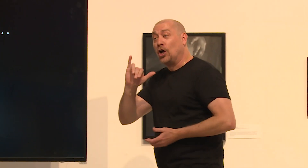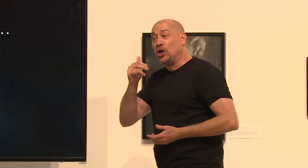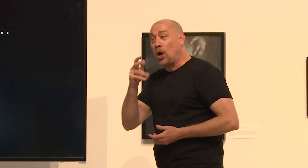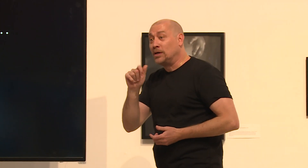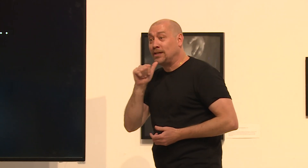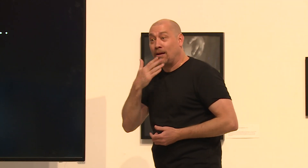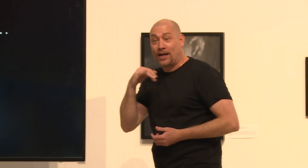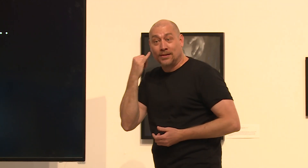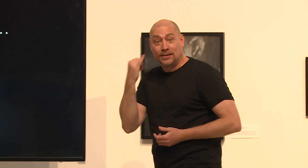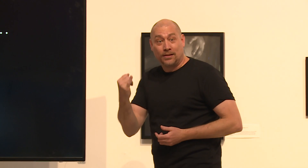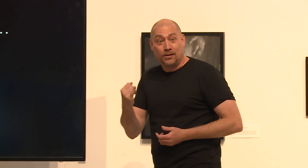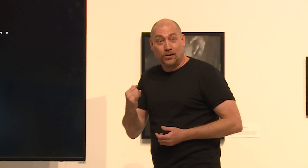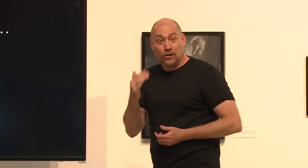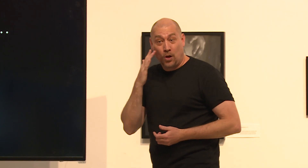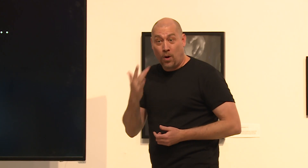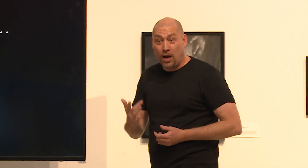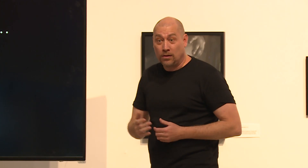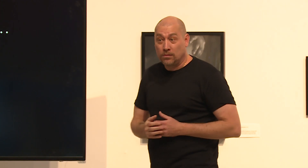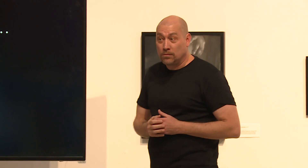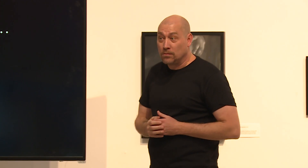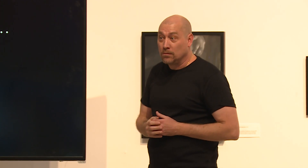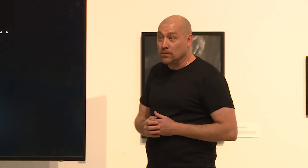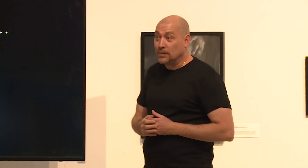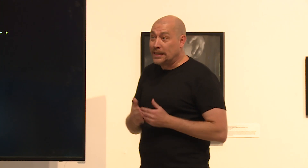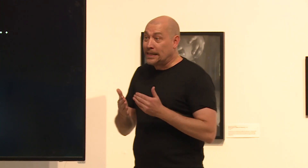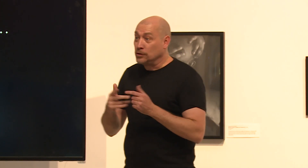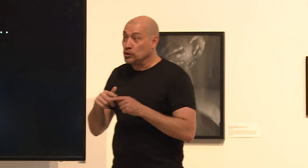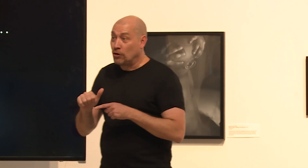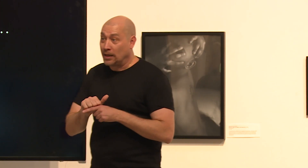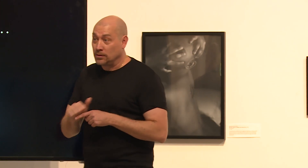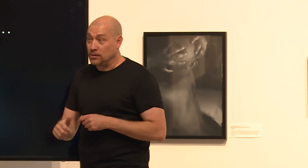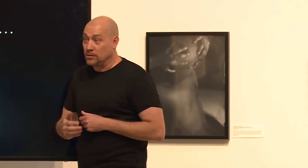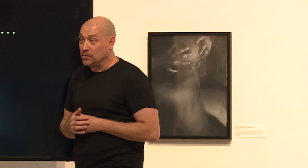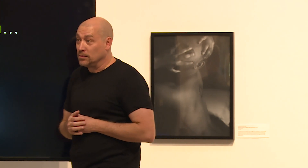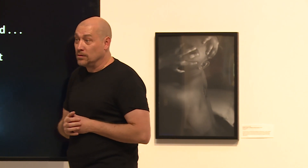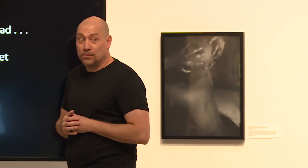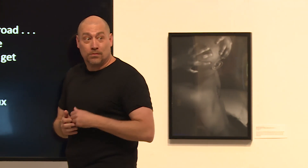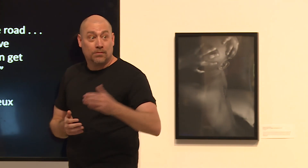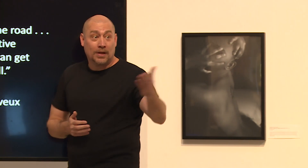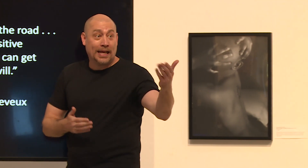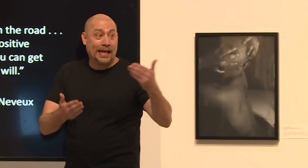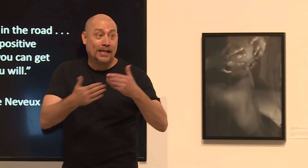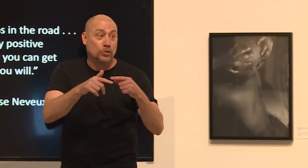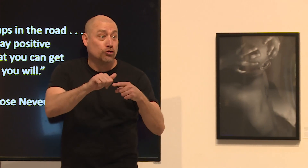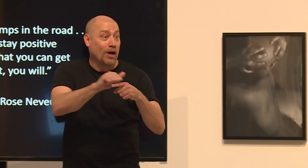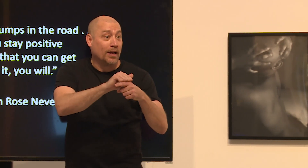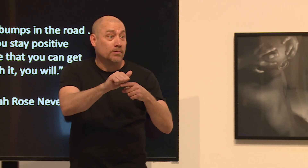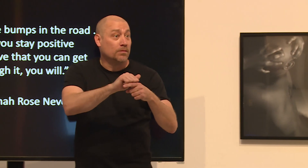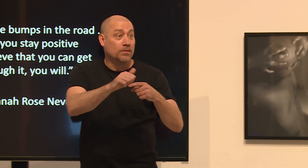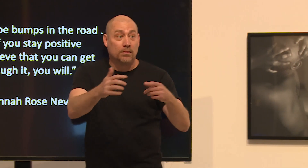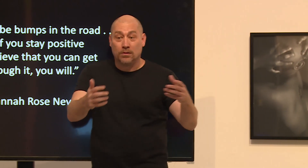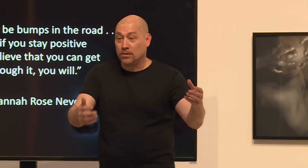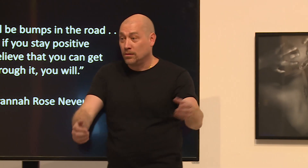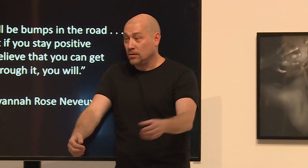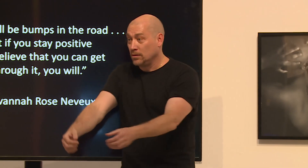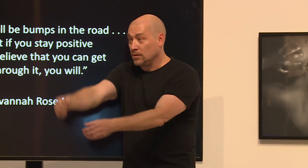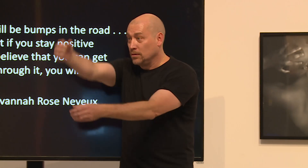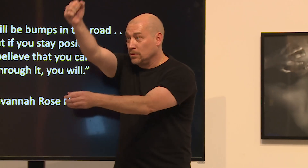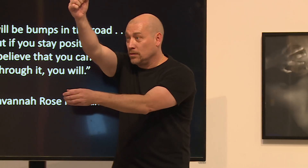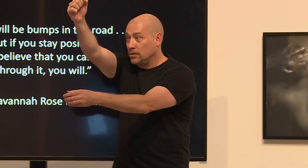But I really want to stay with the pizza. But at the same time, it wasn't easy. It all takes practice. And the